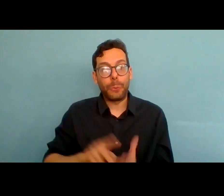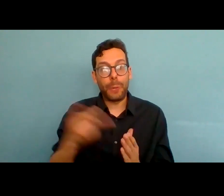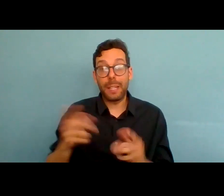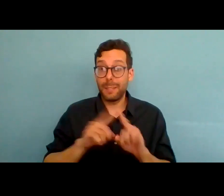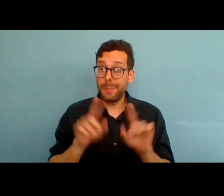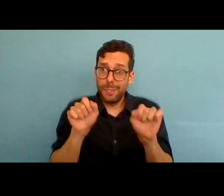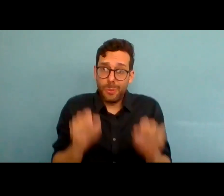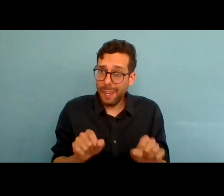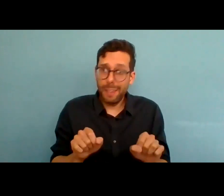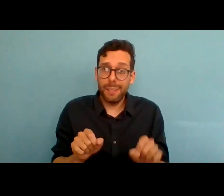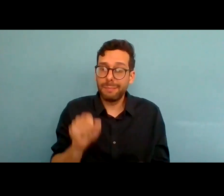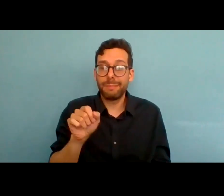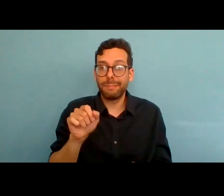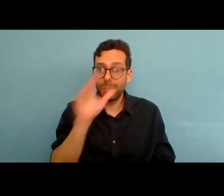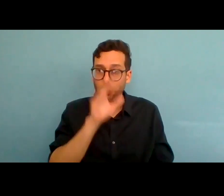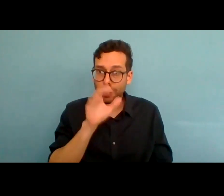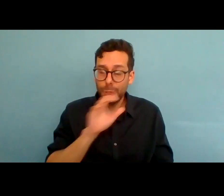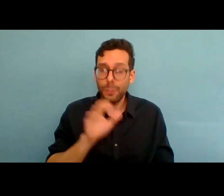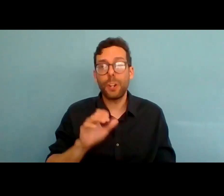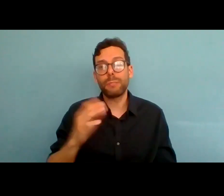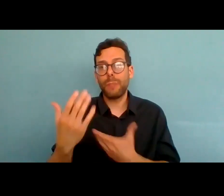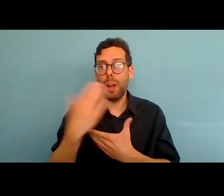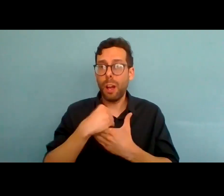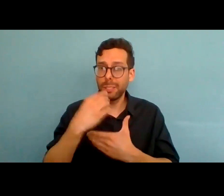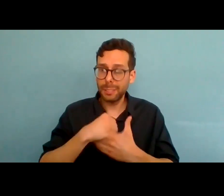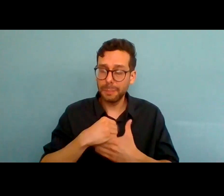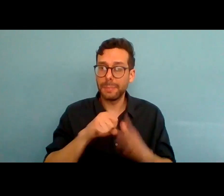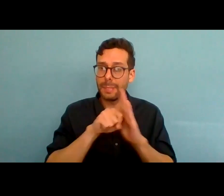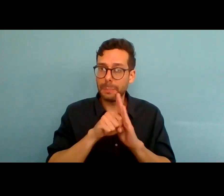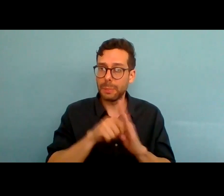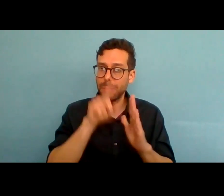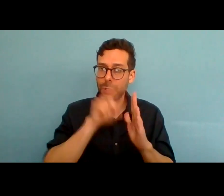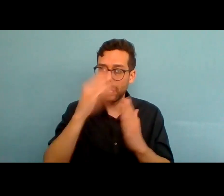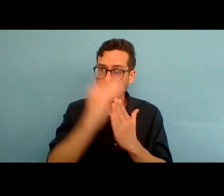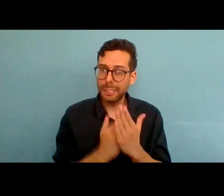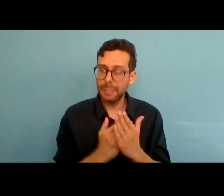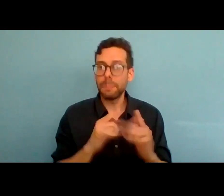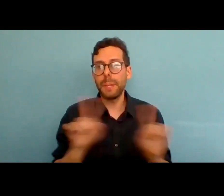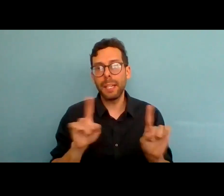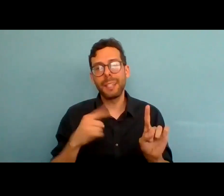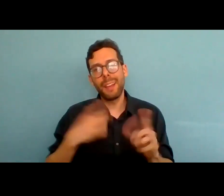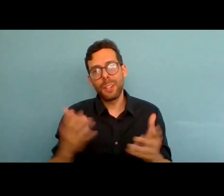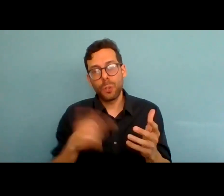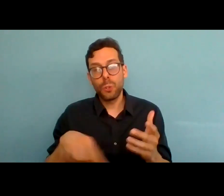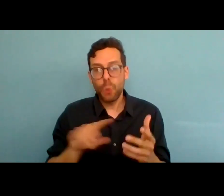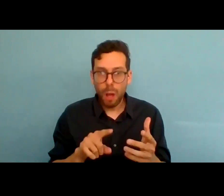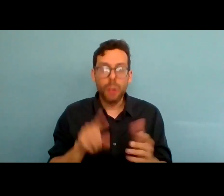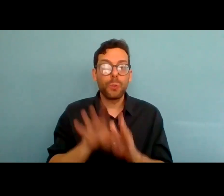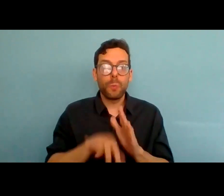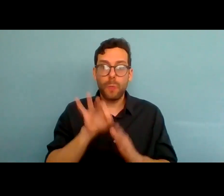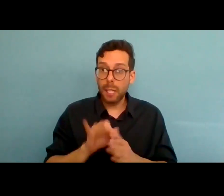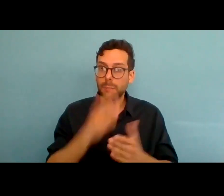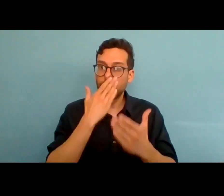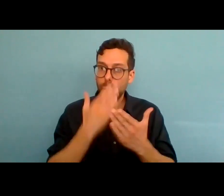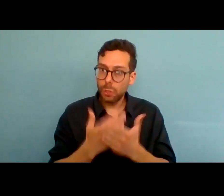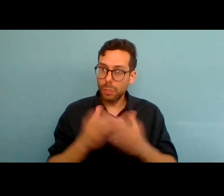autism symptom checklist, and you'll find some for sure, and that's okay. But I would encourage you to find a reputable, trusted source that can help you answer some of